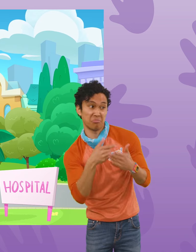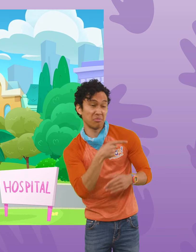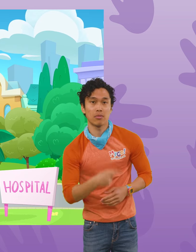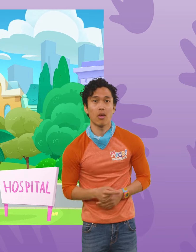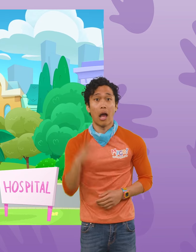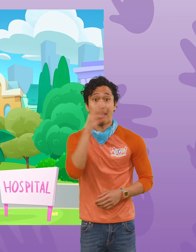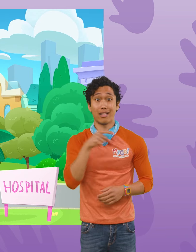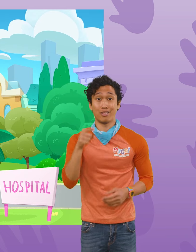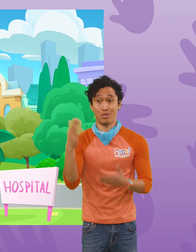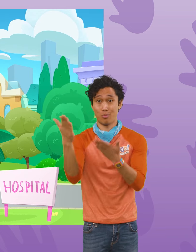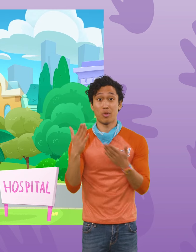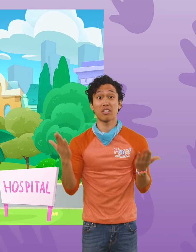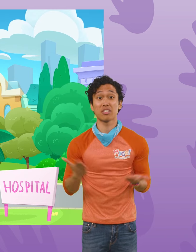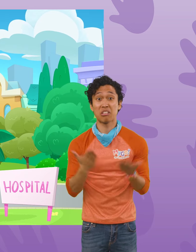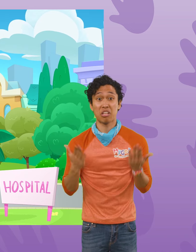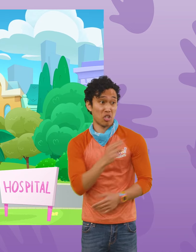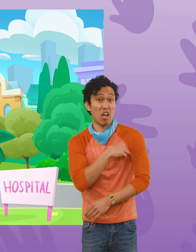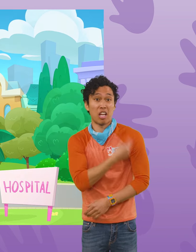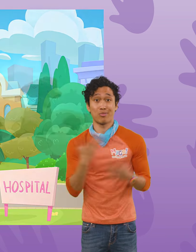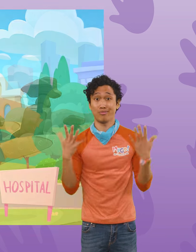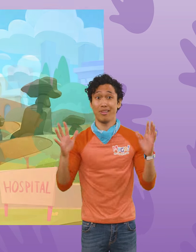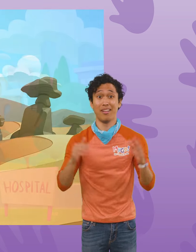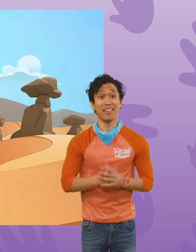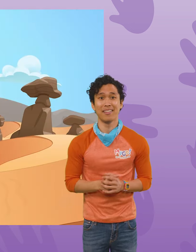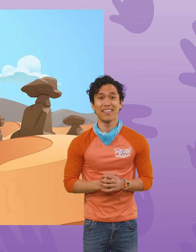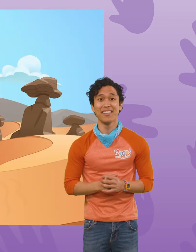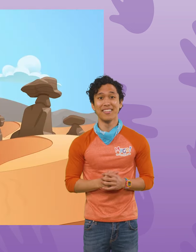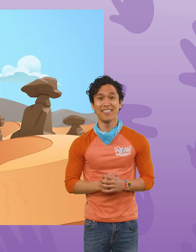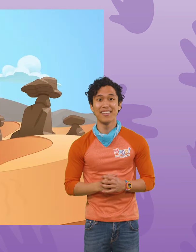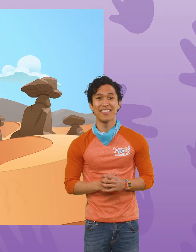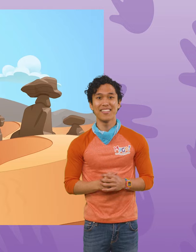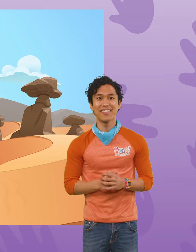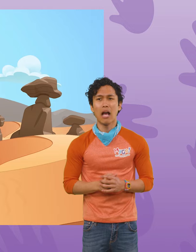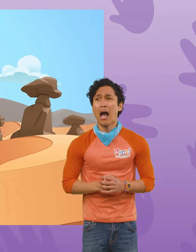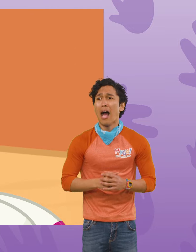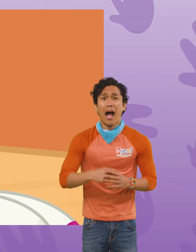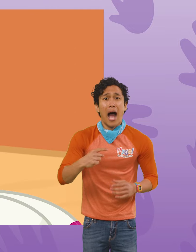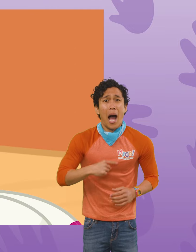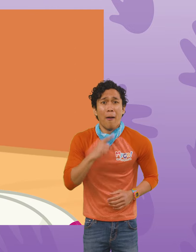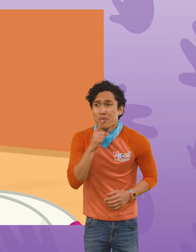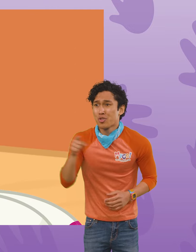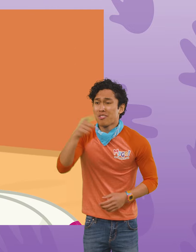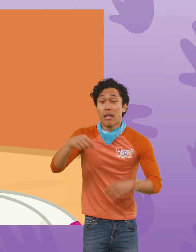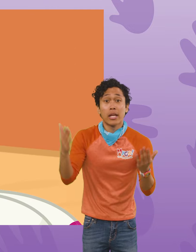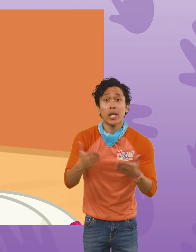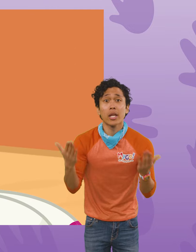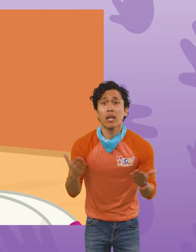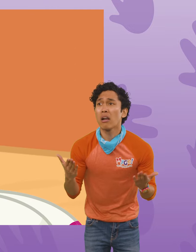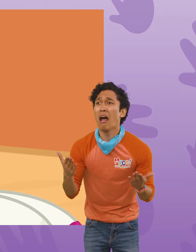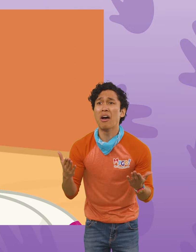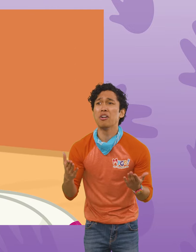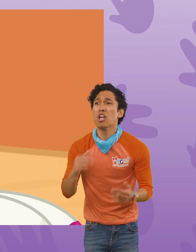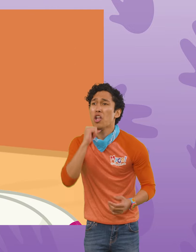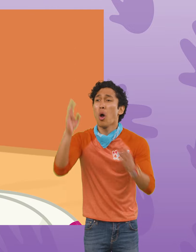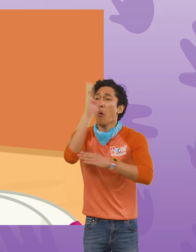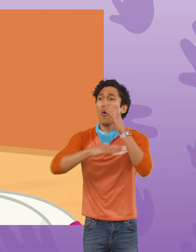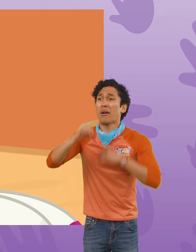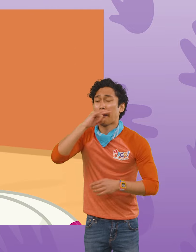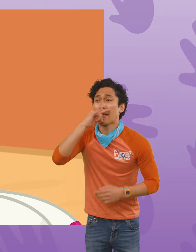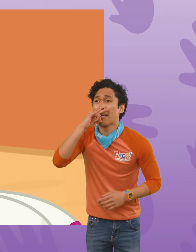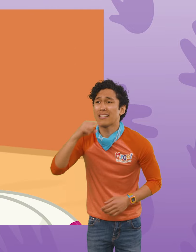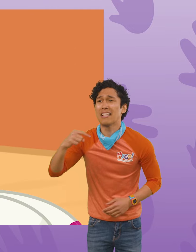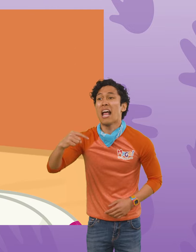to the hospital after all, Telefox. Oh, I'm sure they were here. Don't